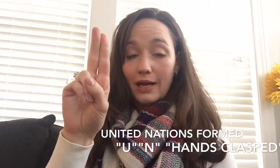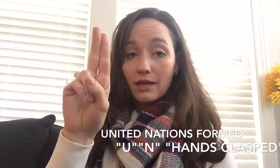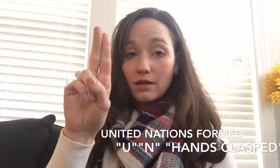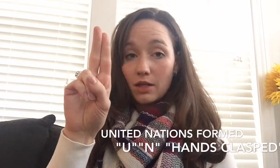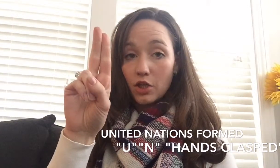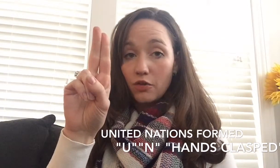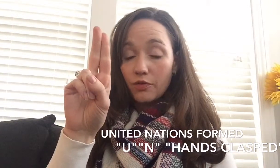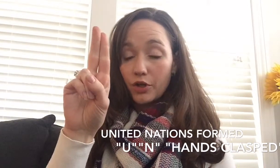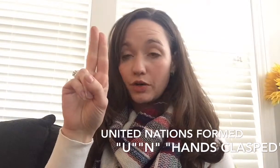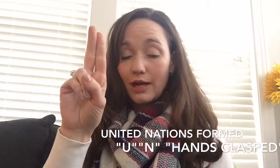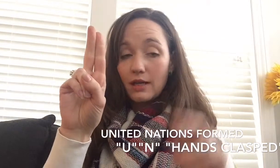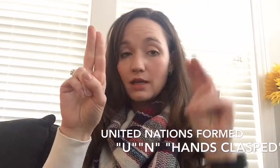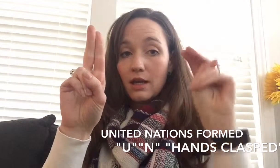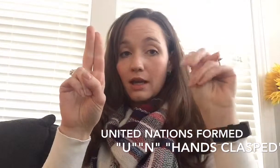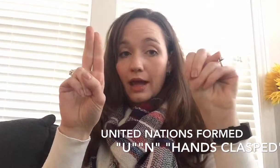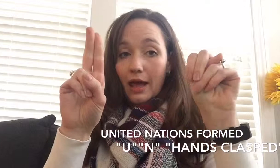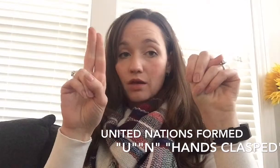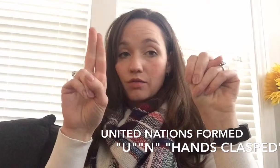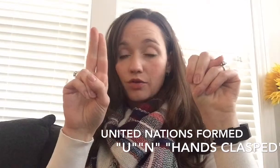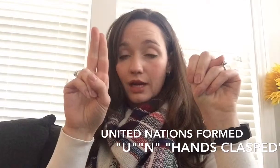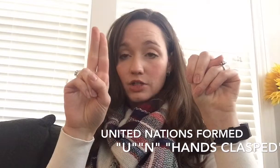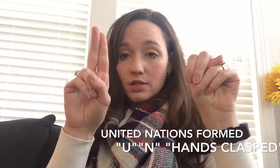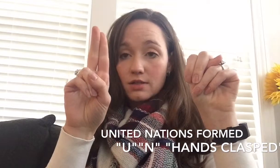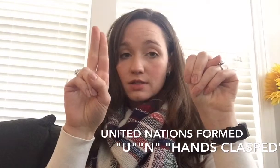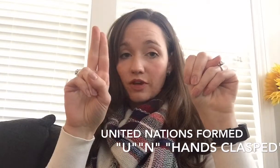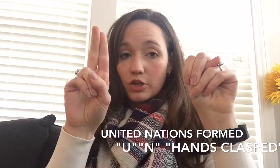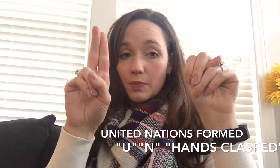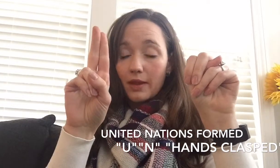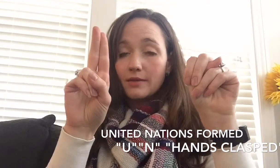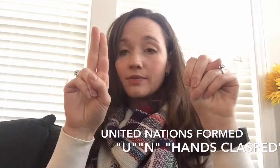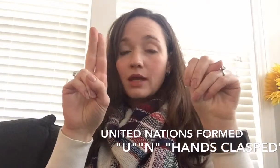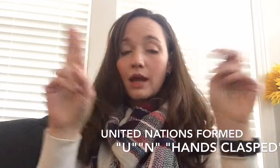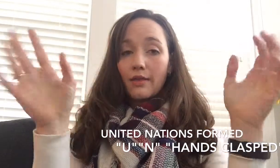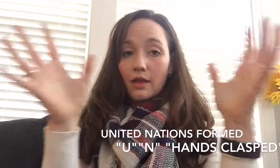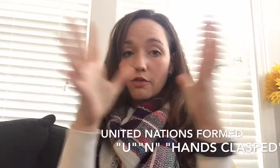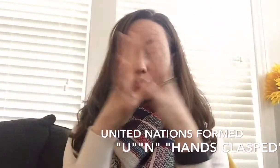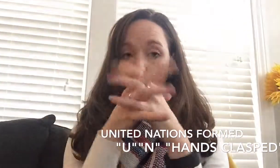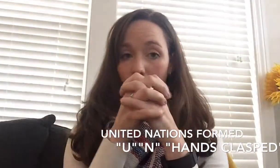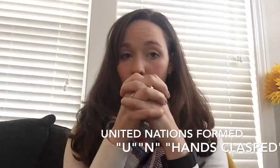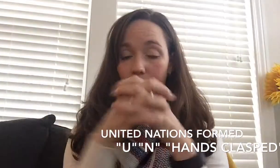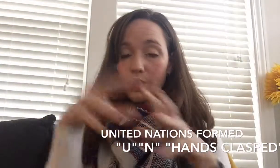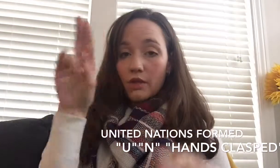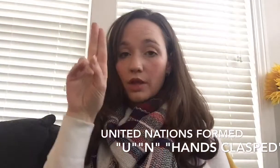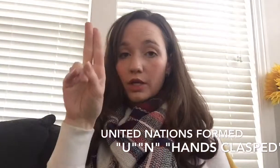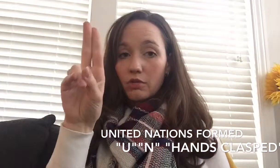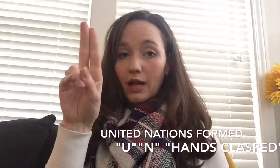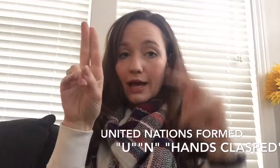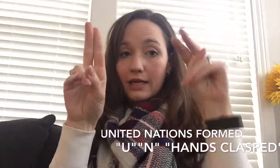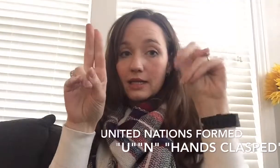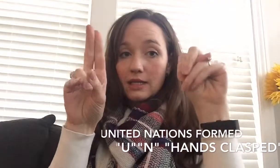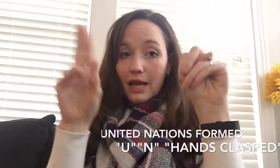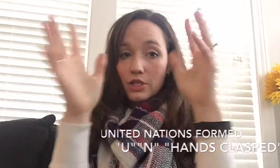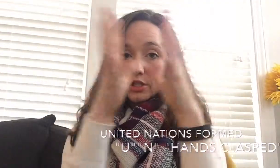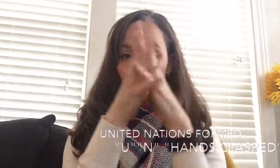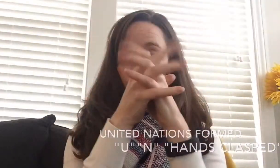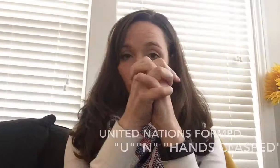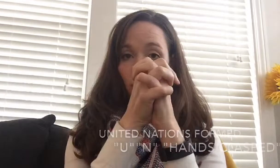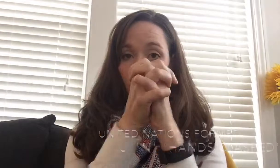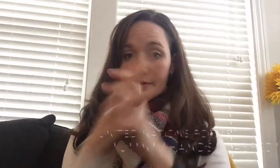United, U for United, N for Nations, fingerspelling, and then formed. The United Nations formed.